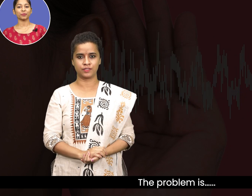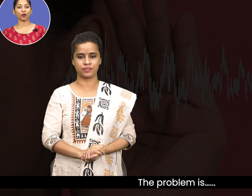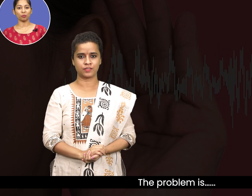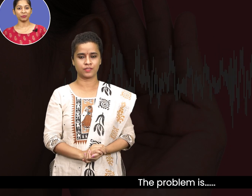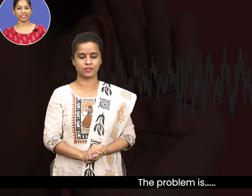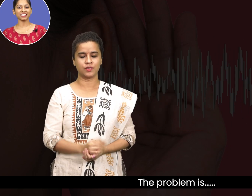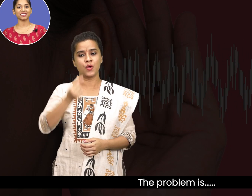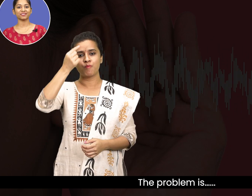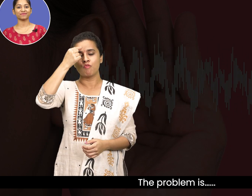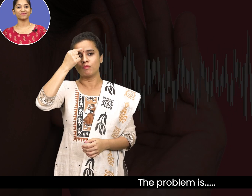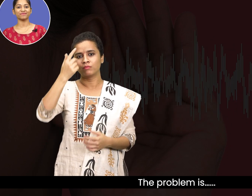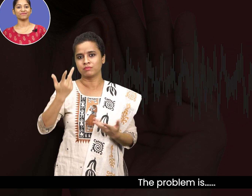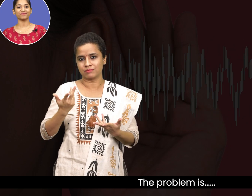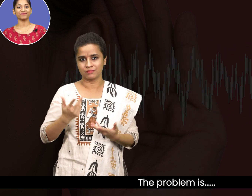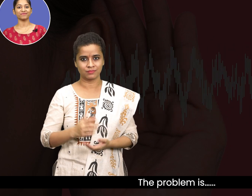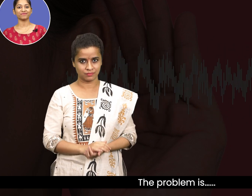The problem is,